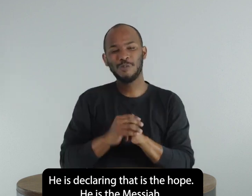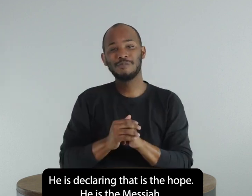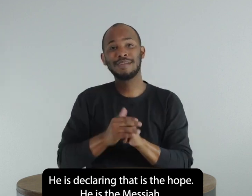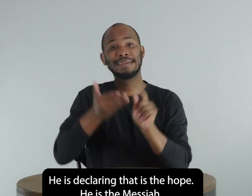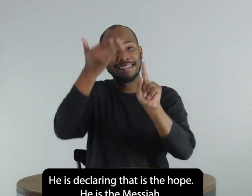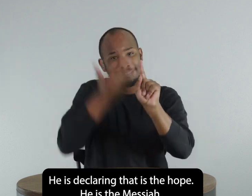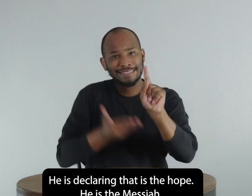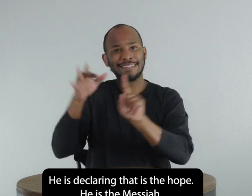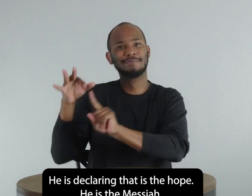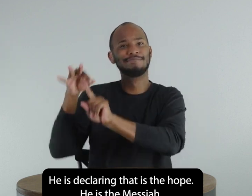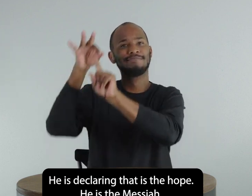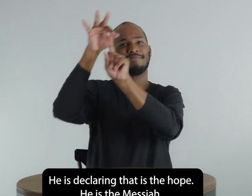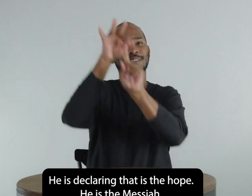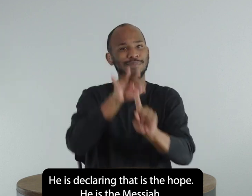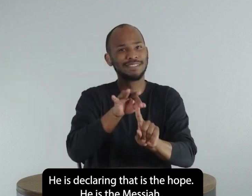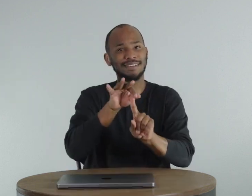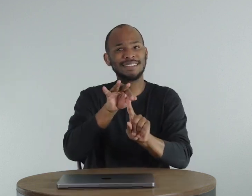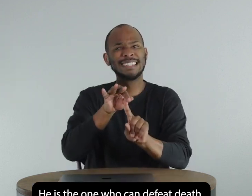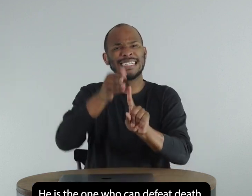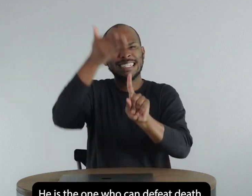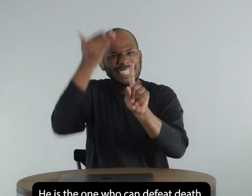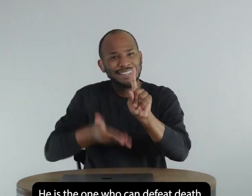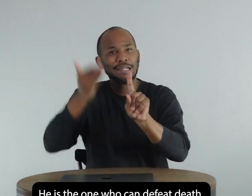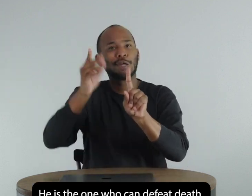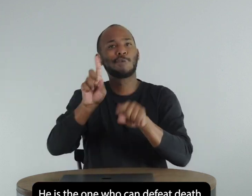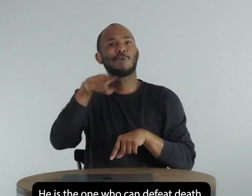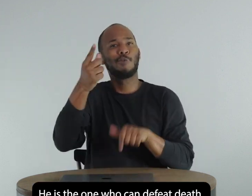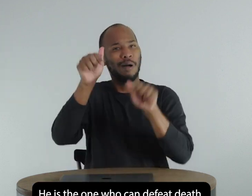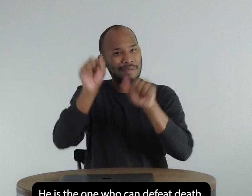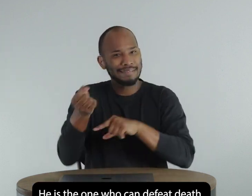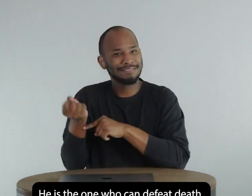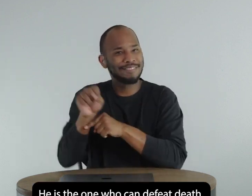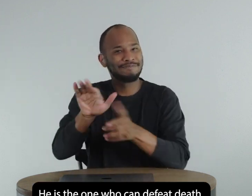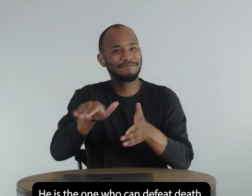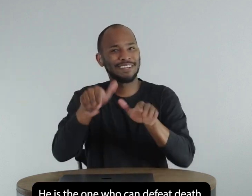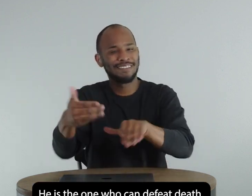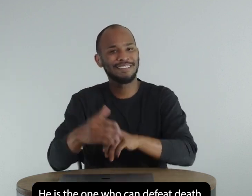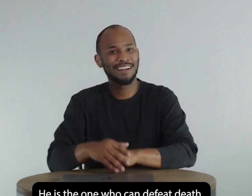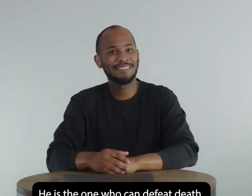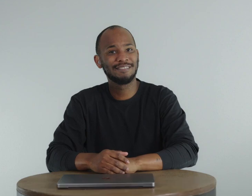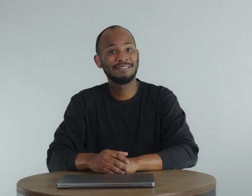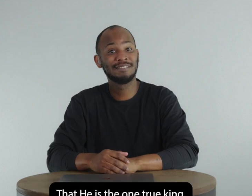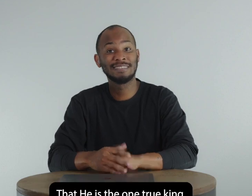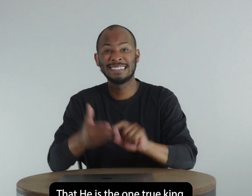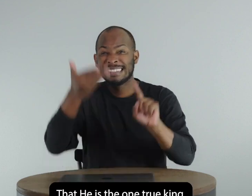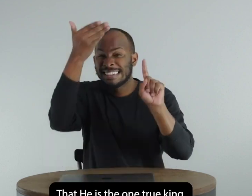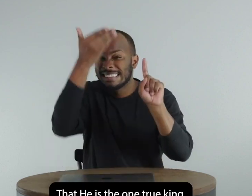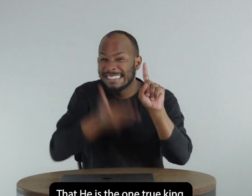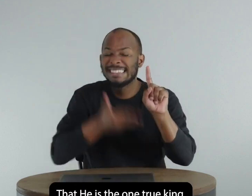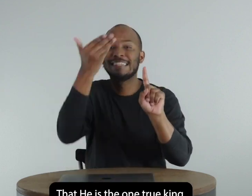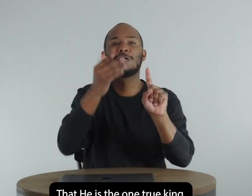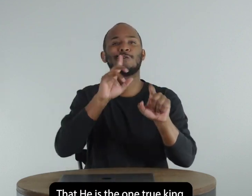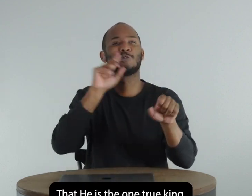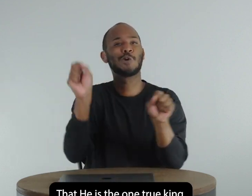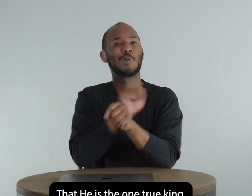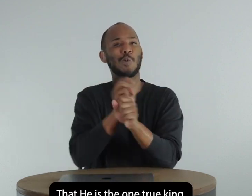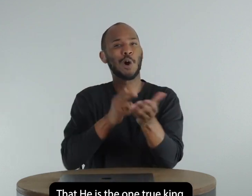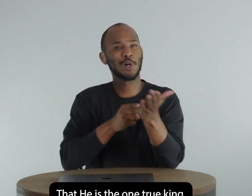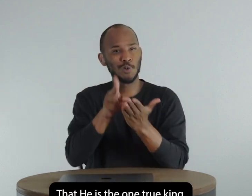hope. He is the Messiah. He is the one that can defeat death. That he is the one true king,